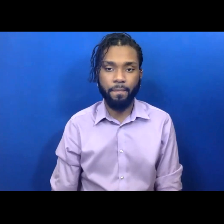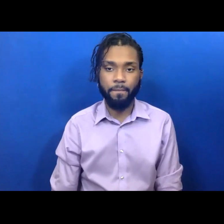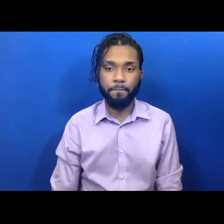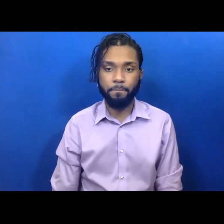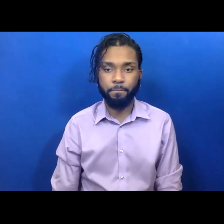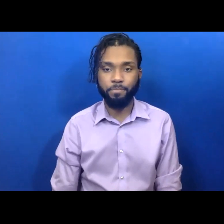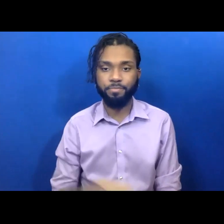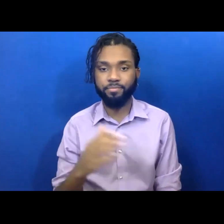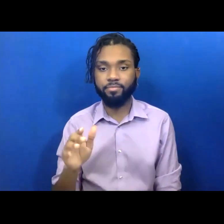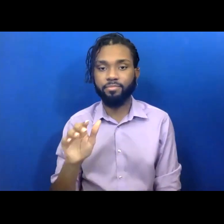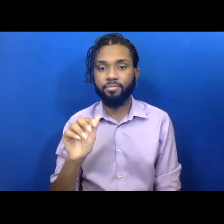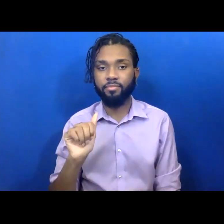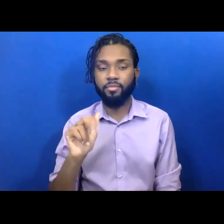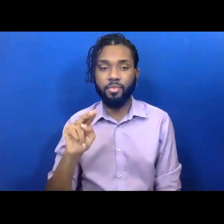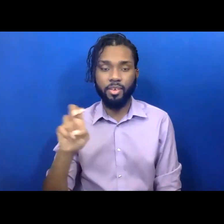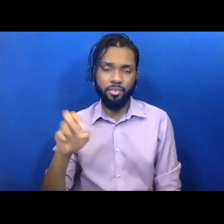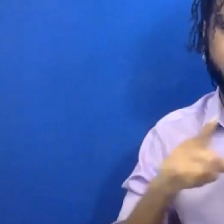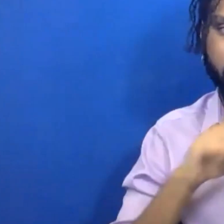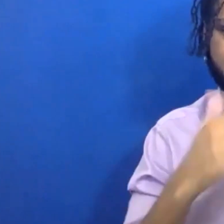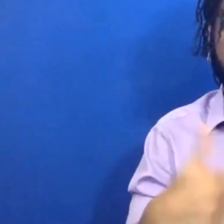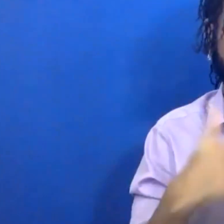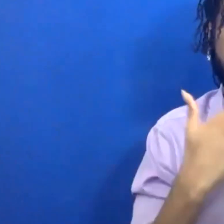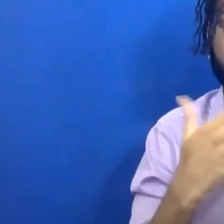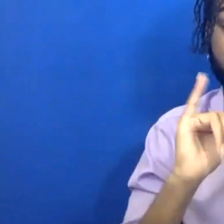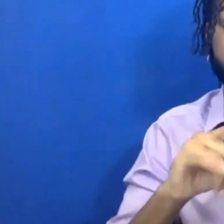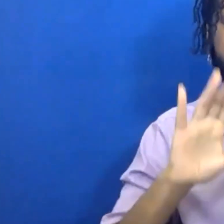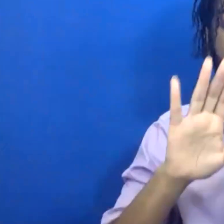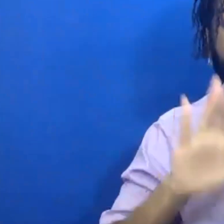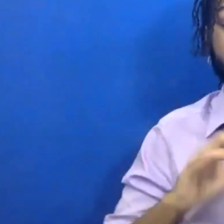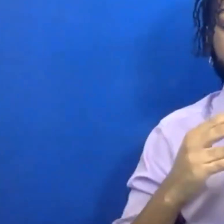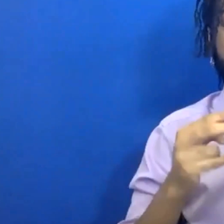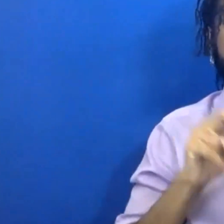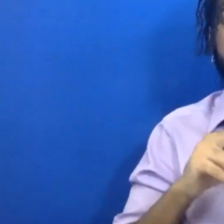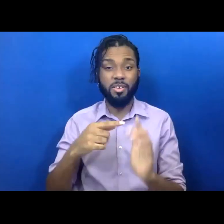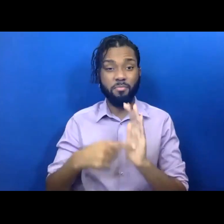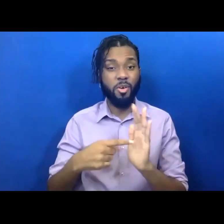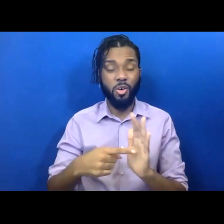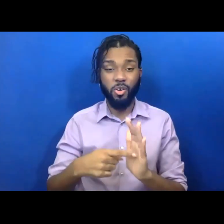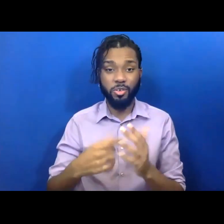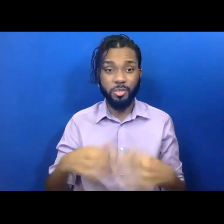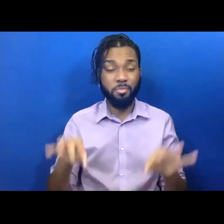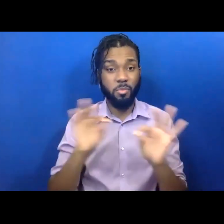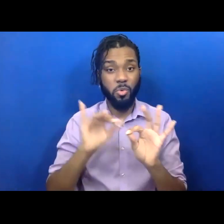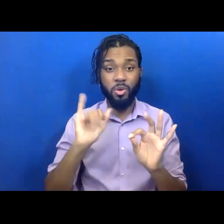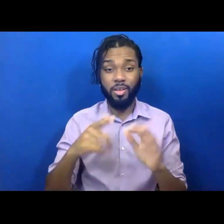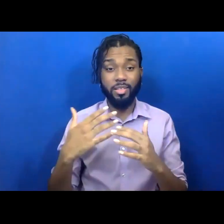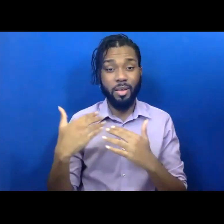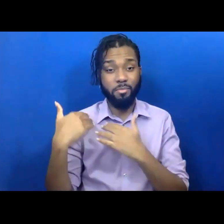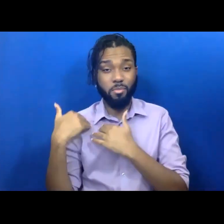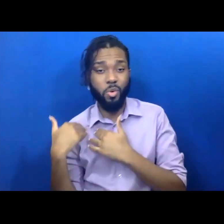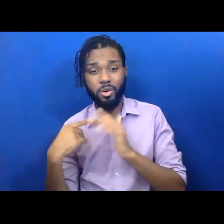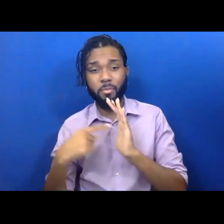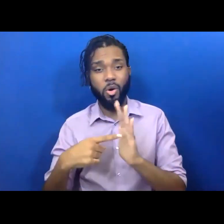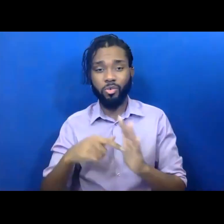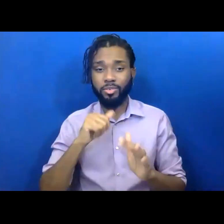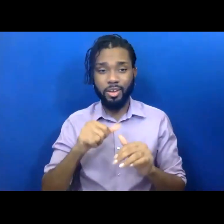that. Thank you. It's such a great model to make sure that burden model does not persist. I want to thank all of you all who